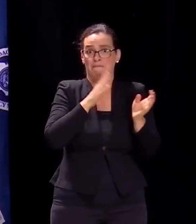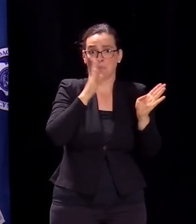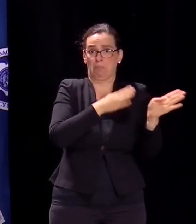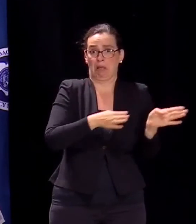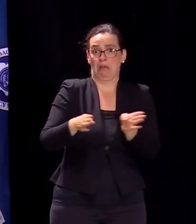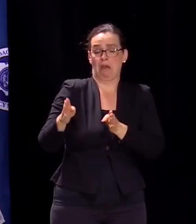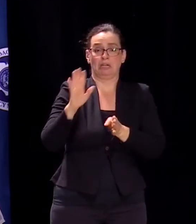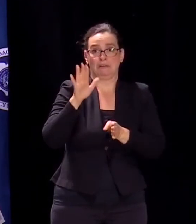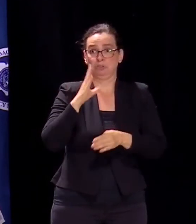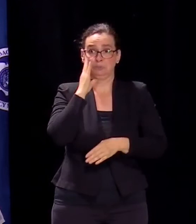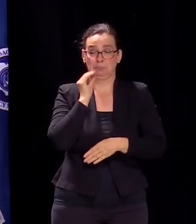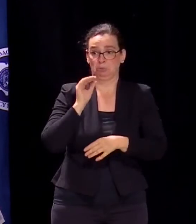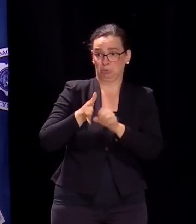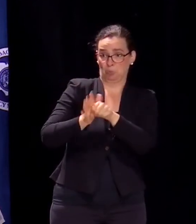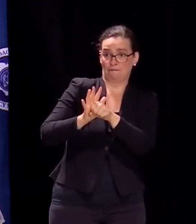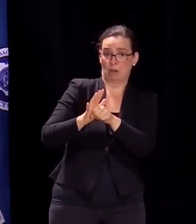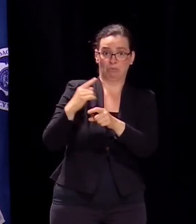especially challenging because